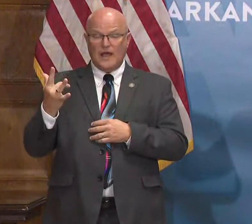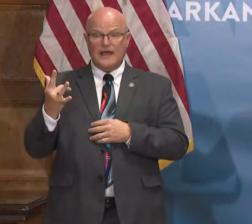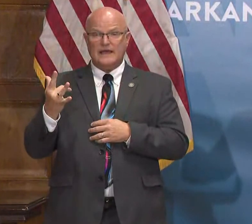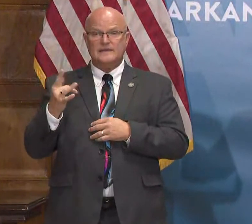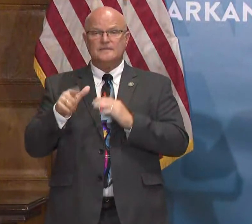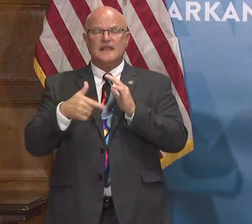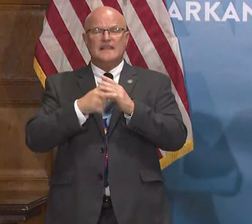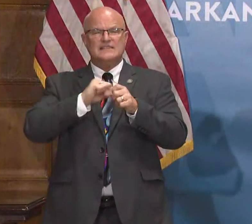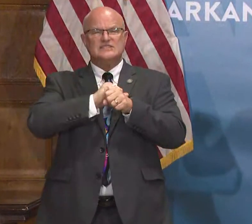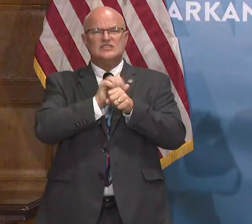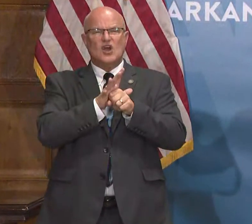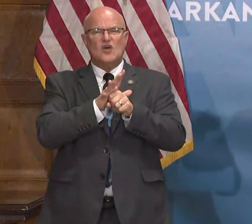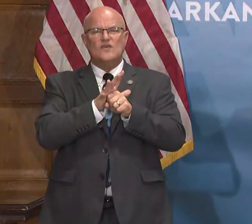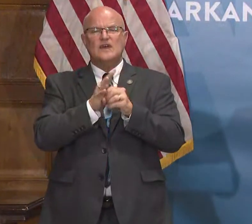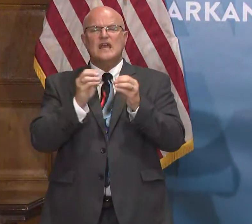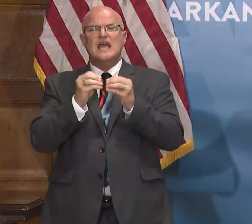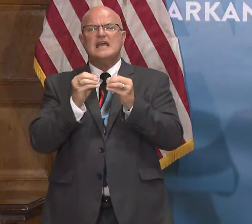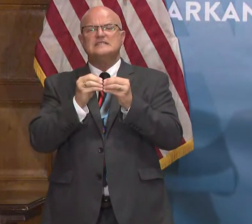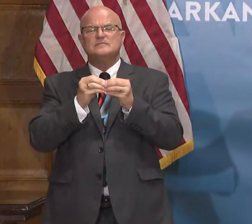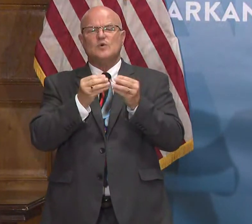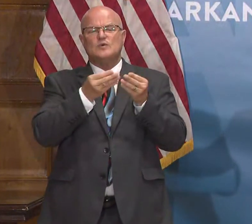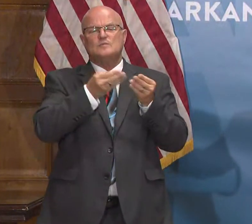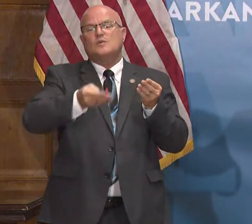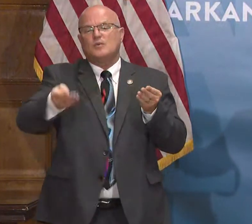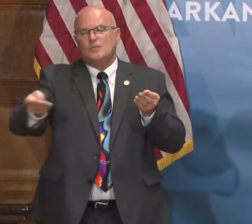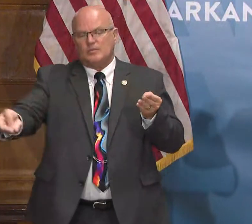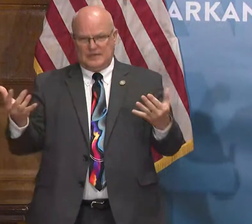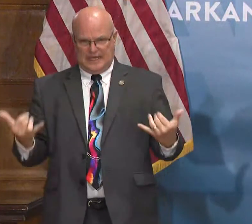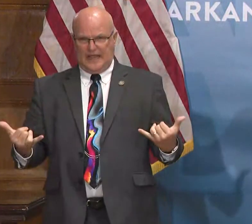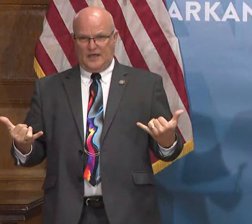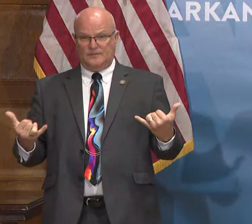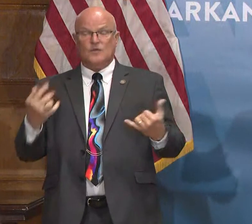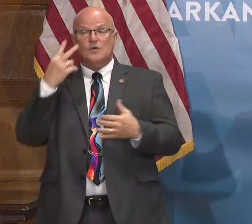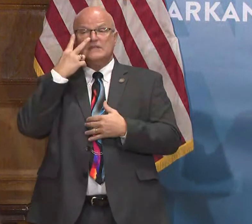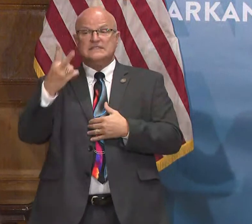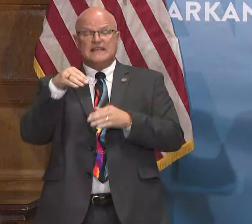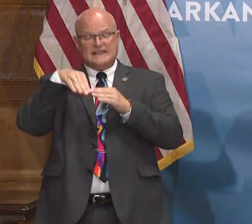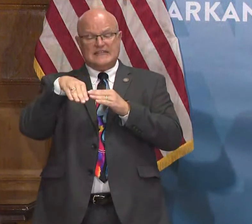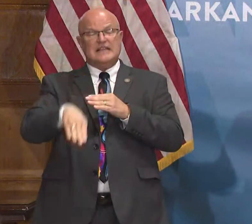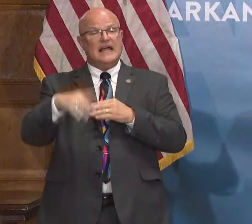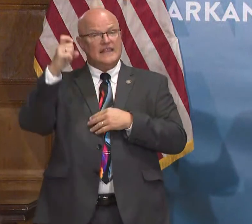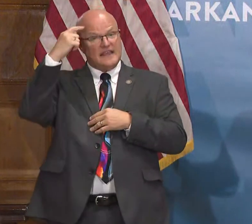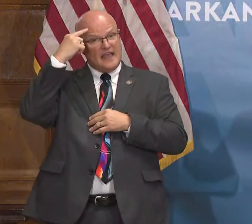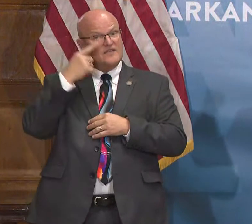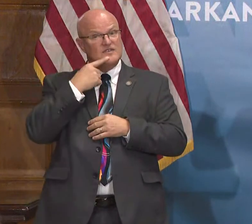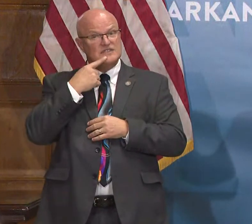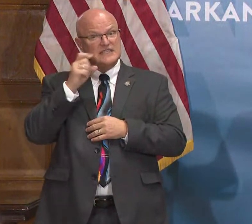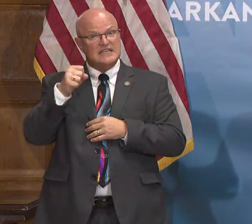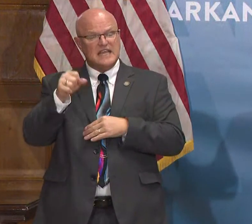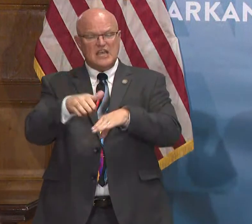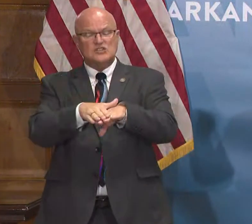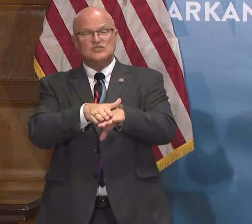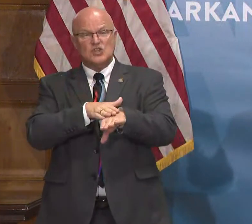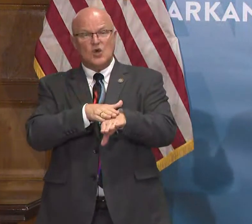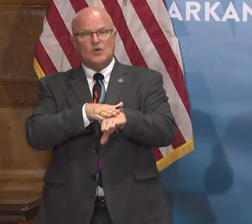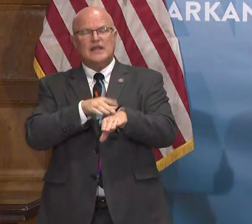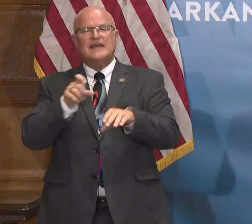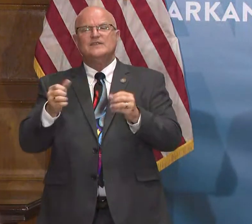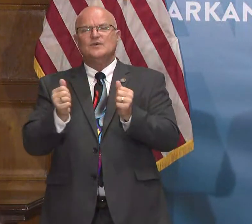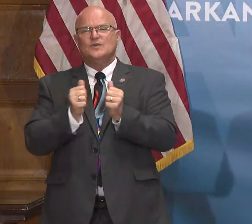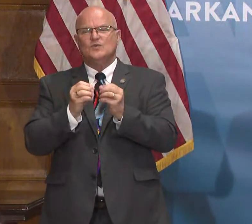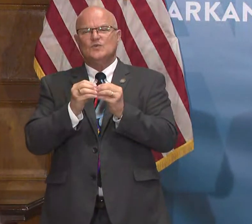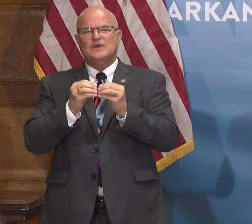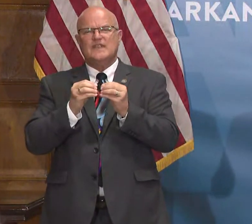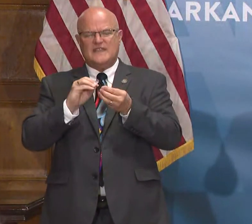because COVID is much more transmissible, right? So we are seeing the decline, as the governor said. It's slower. It has to do with